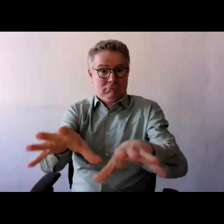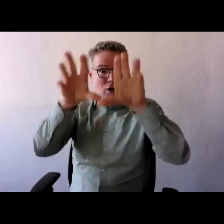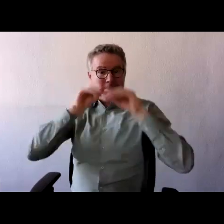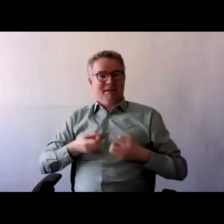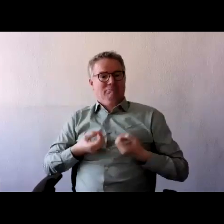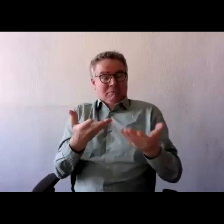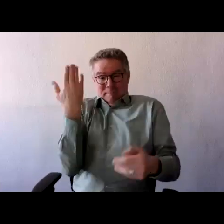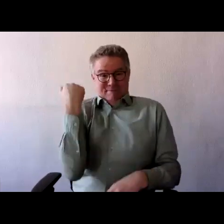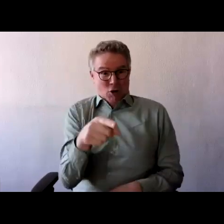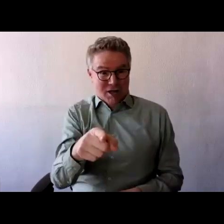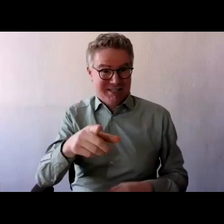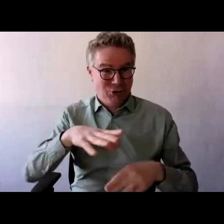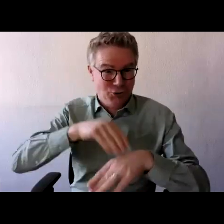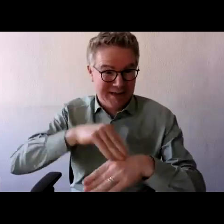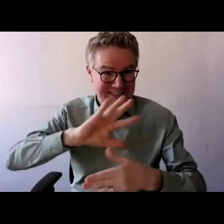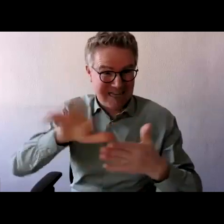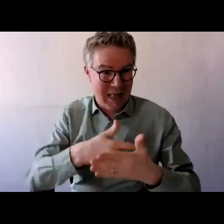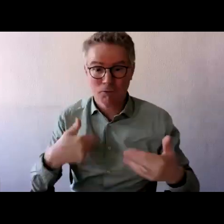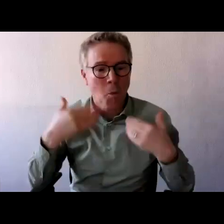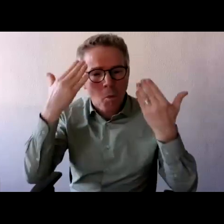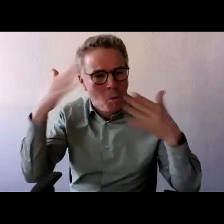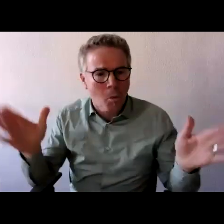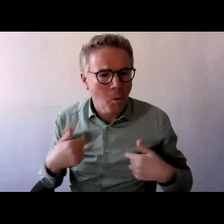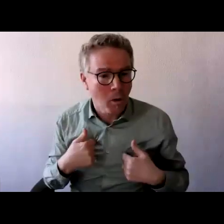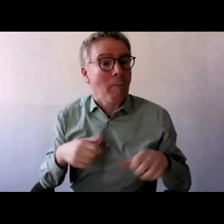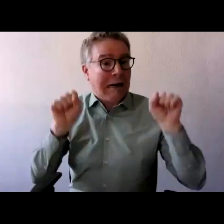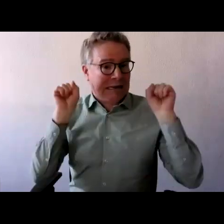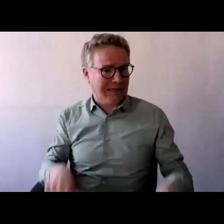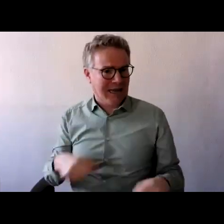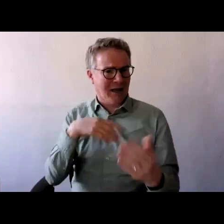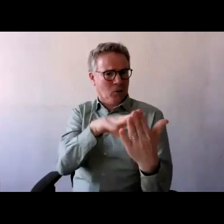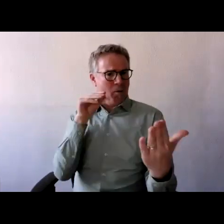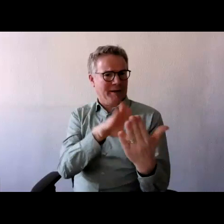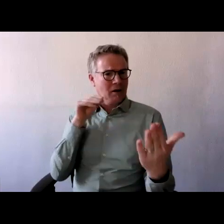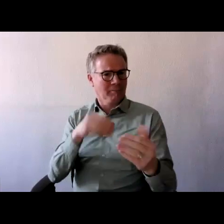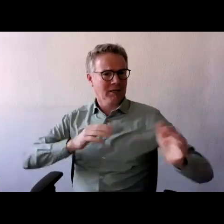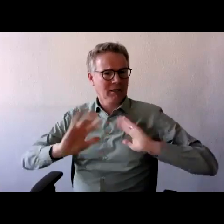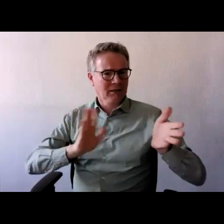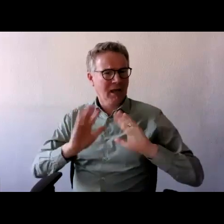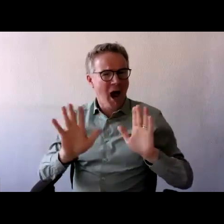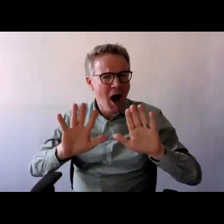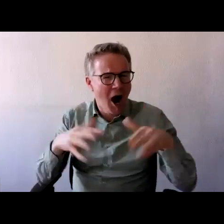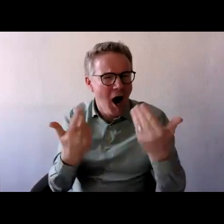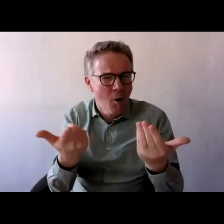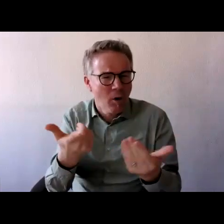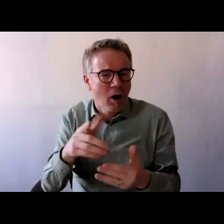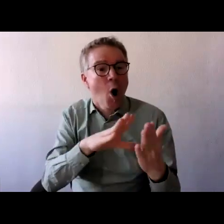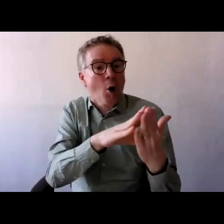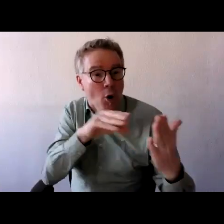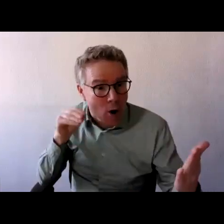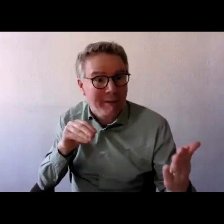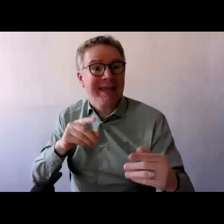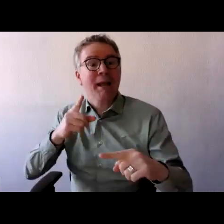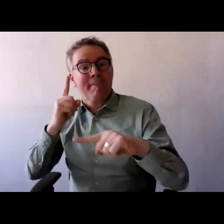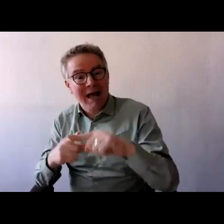not really, how do we know that that's showing fluency, right? I may not know another